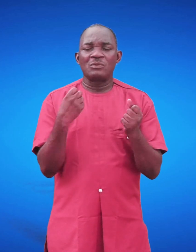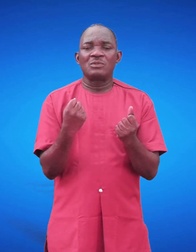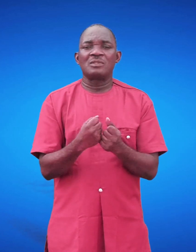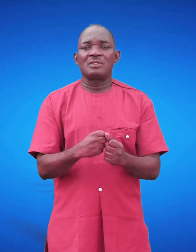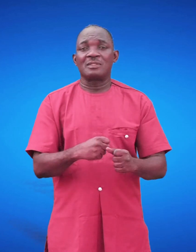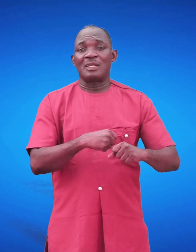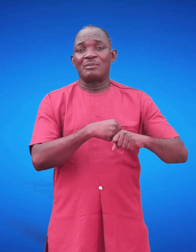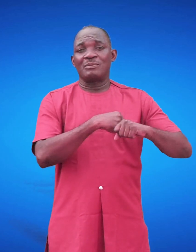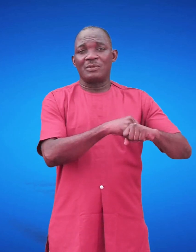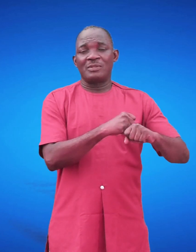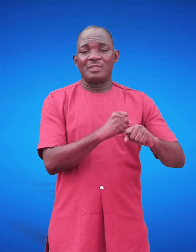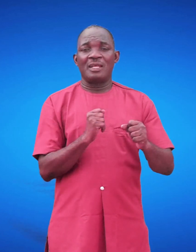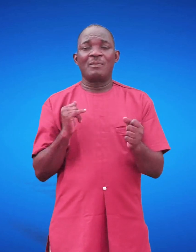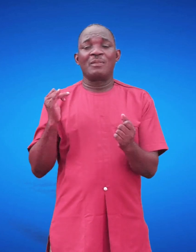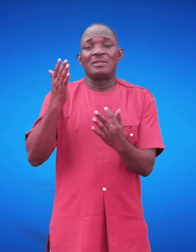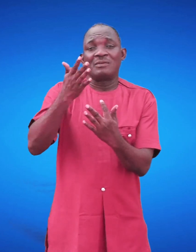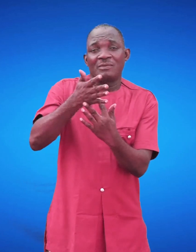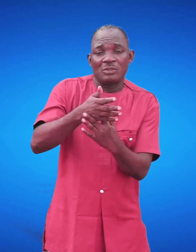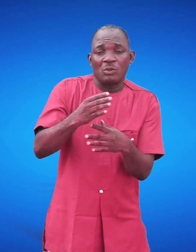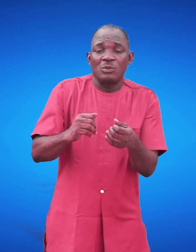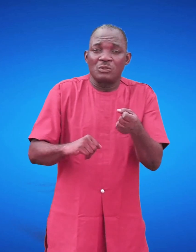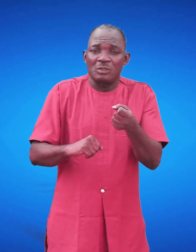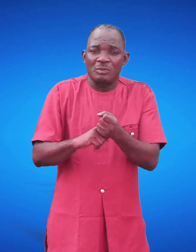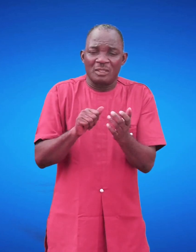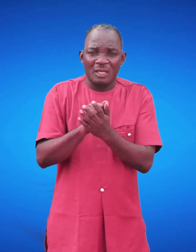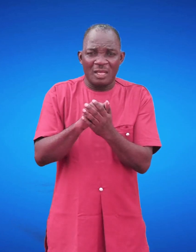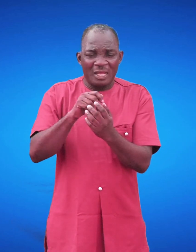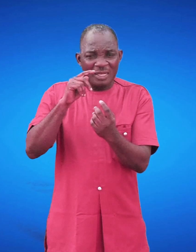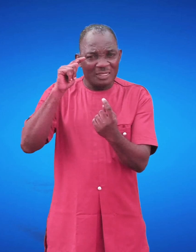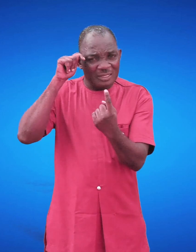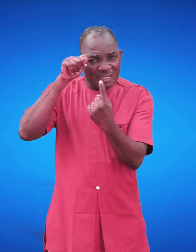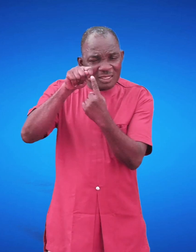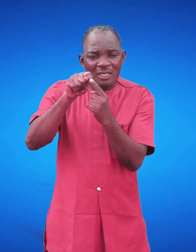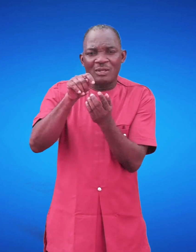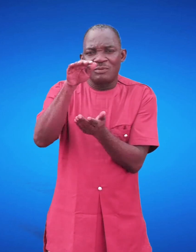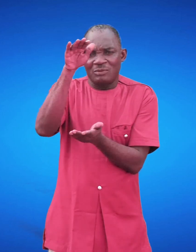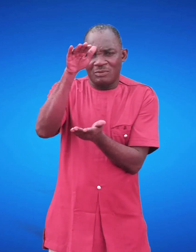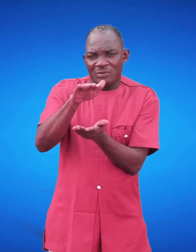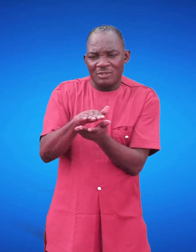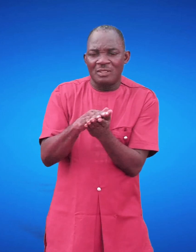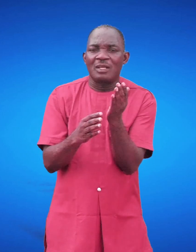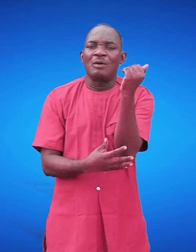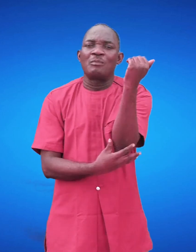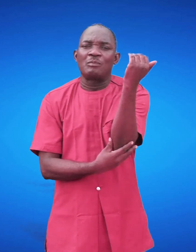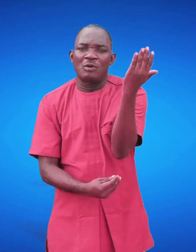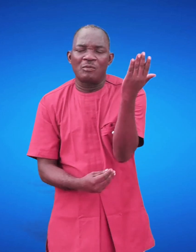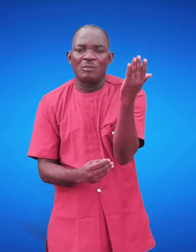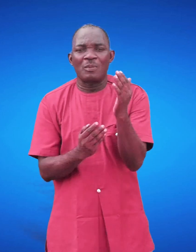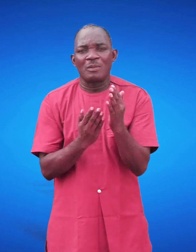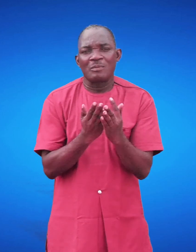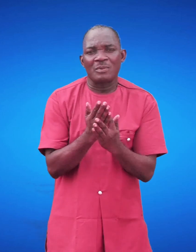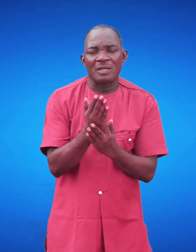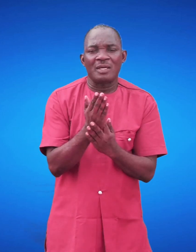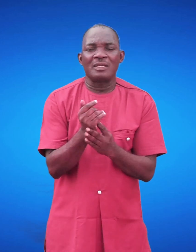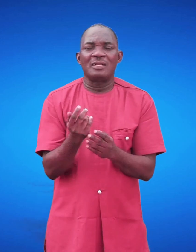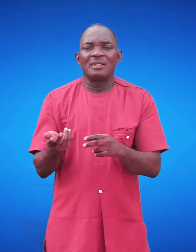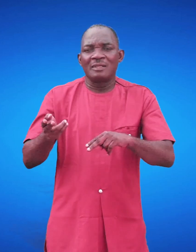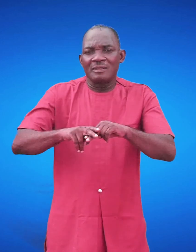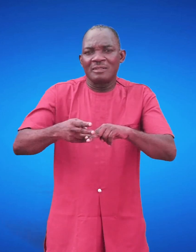protection interventions which aims to reduce poverty by increasing